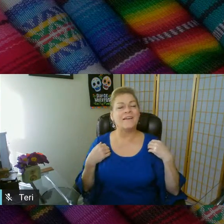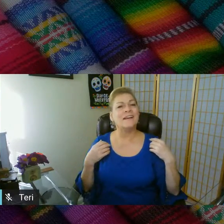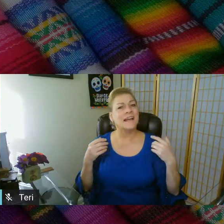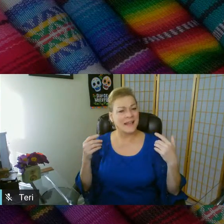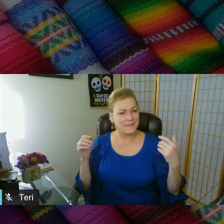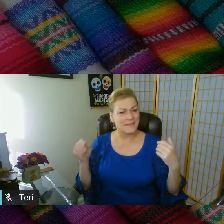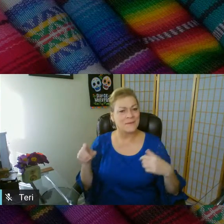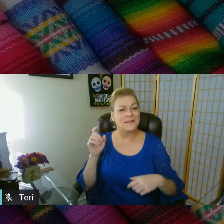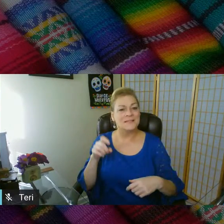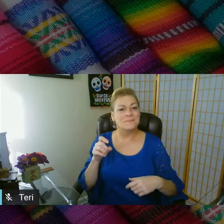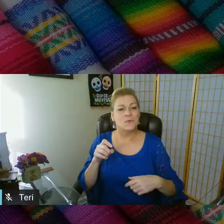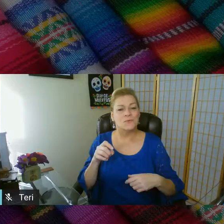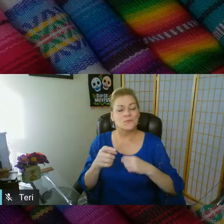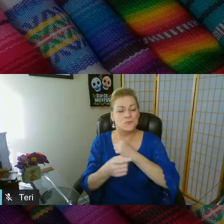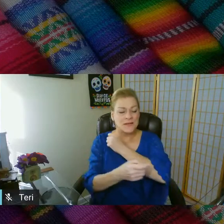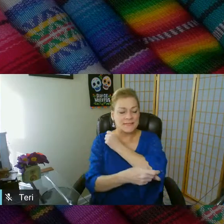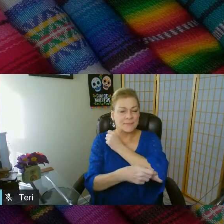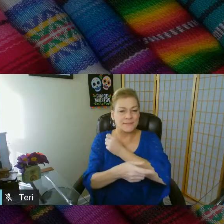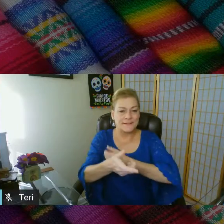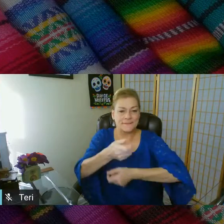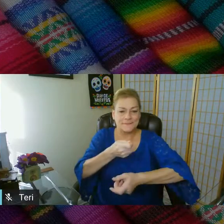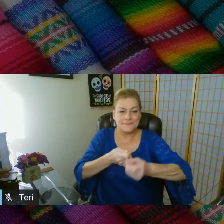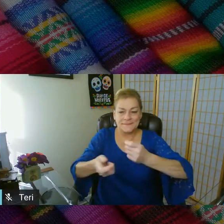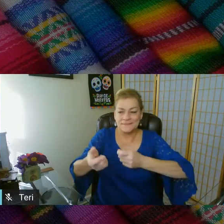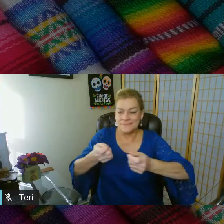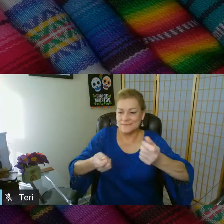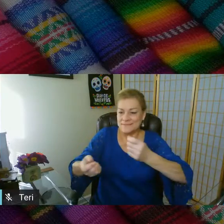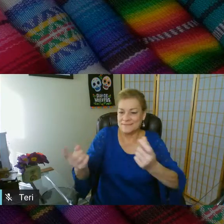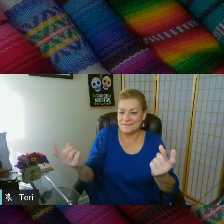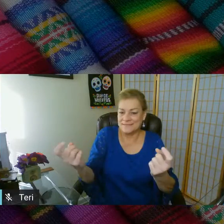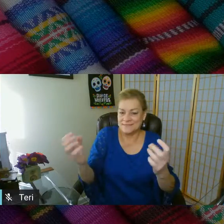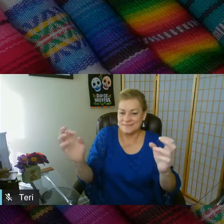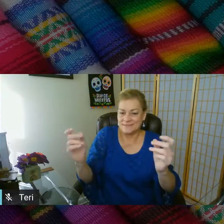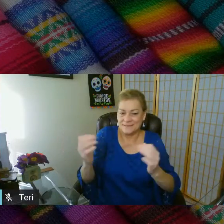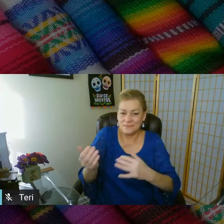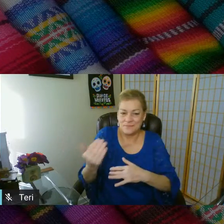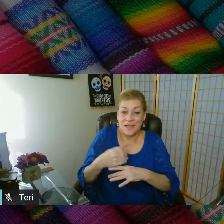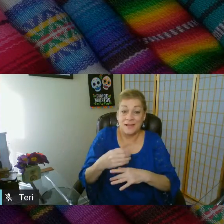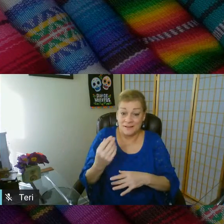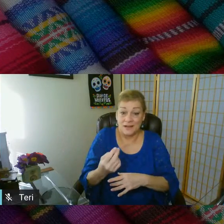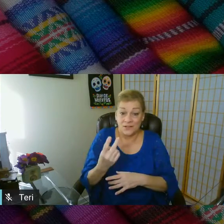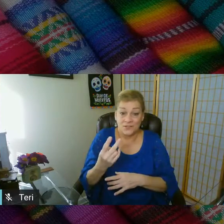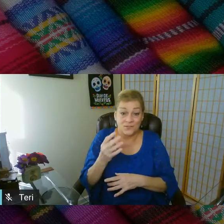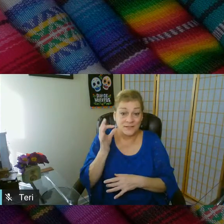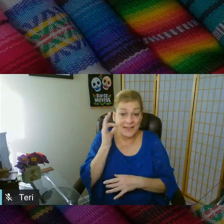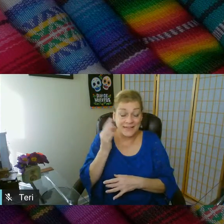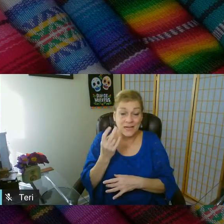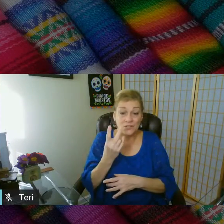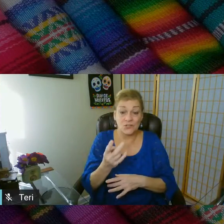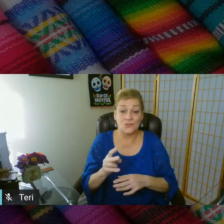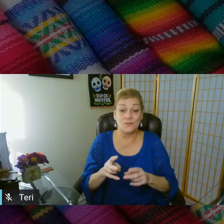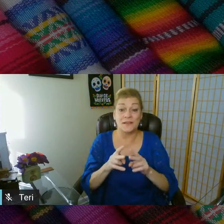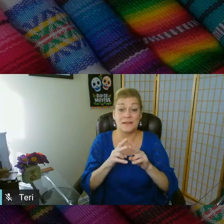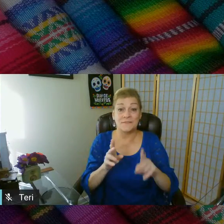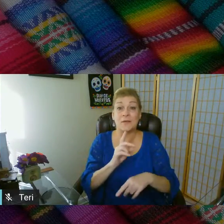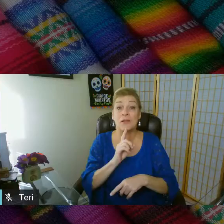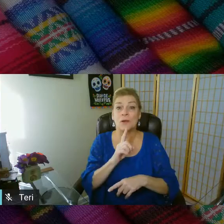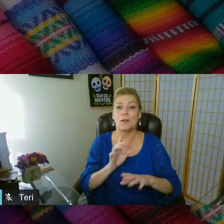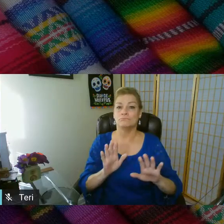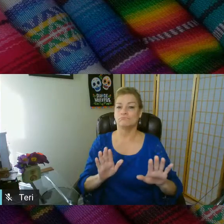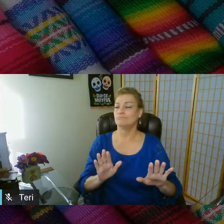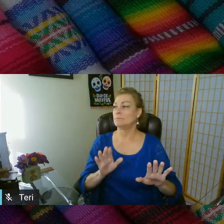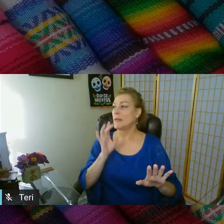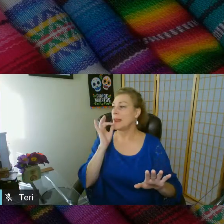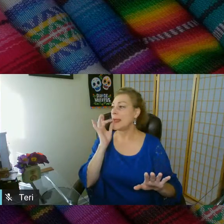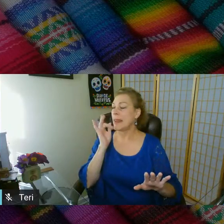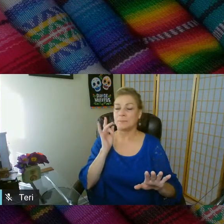entice our beloveds to come. This is candy, and these are actually 2 very real chicken tamales with